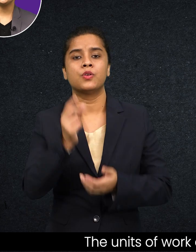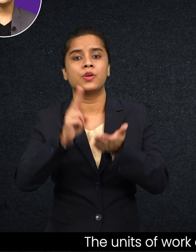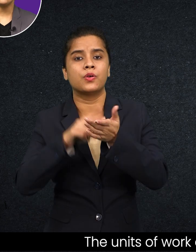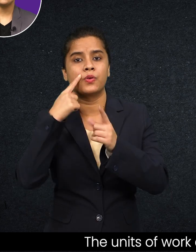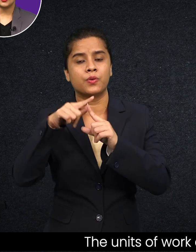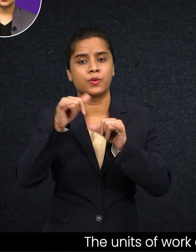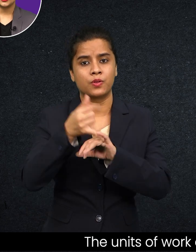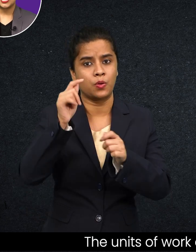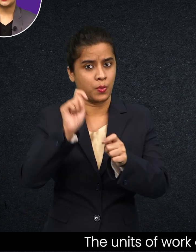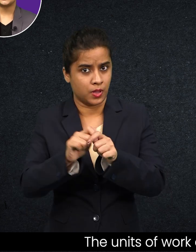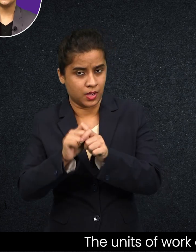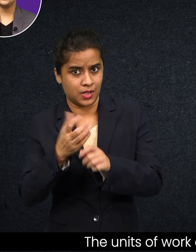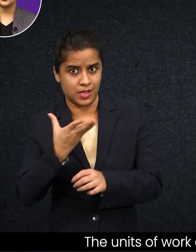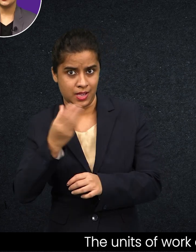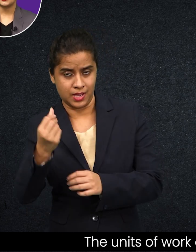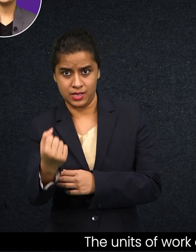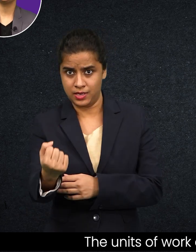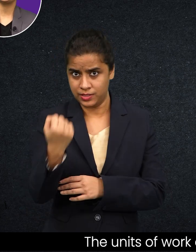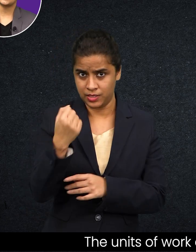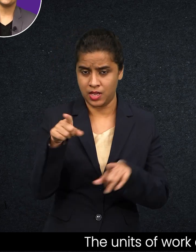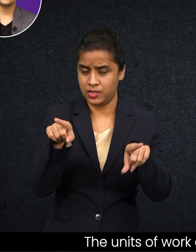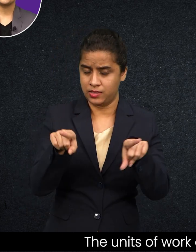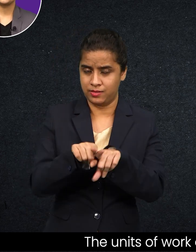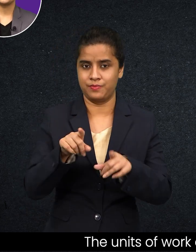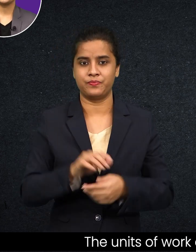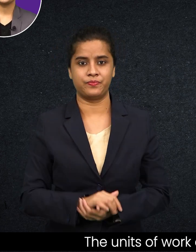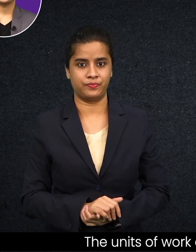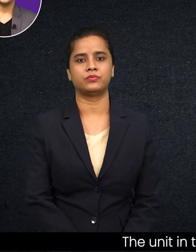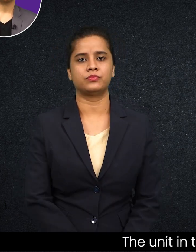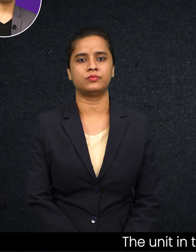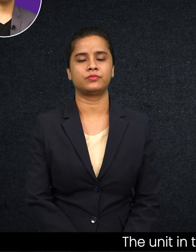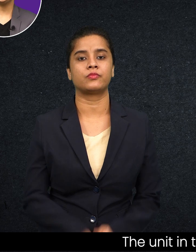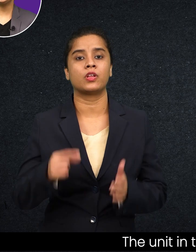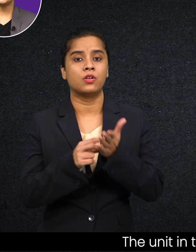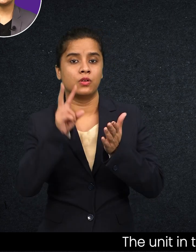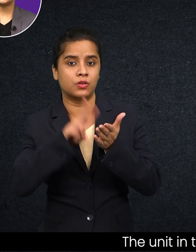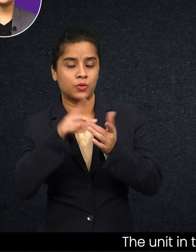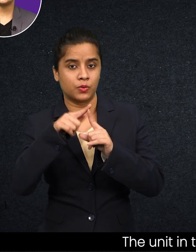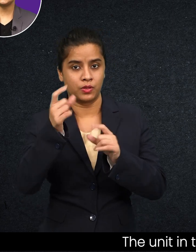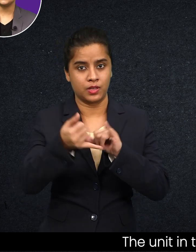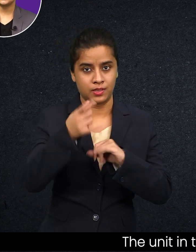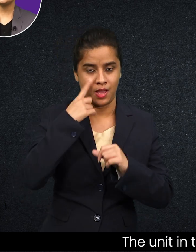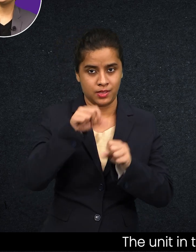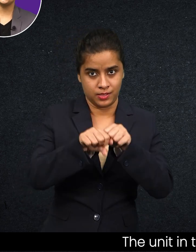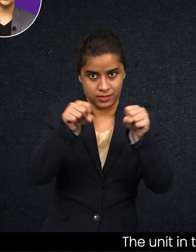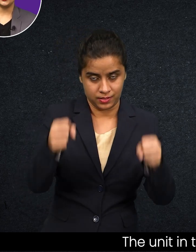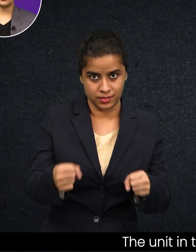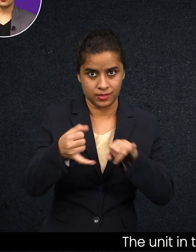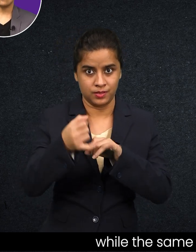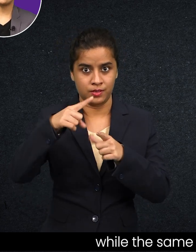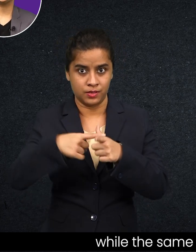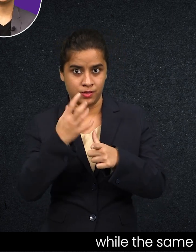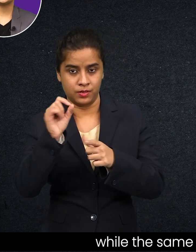The units of work and energy are the same. The unit in the SI system is